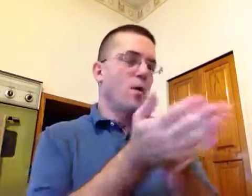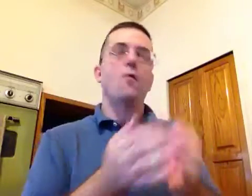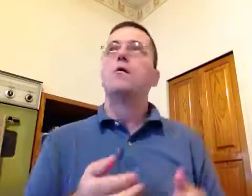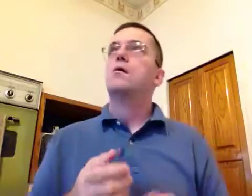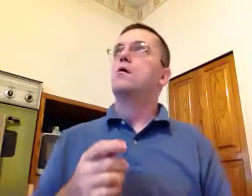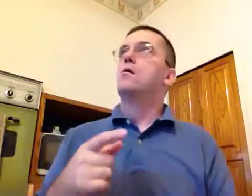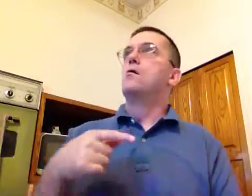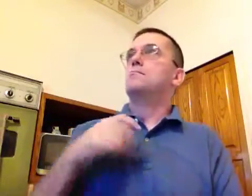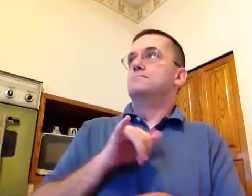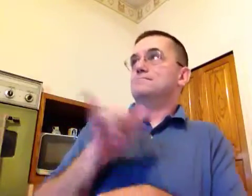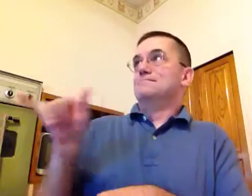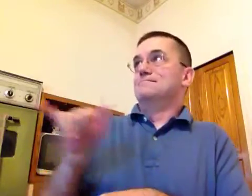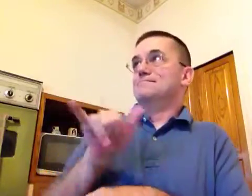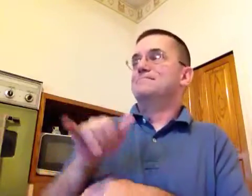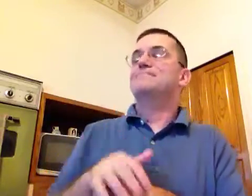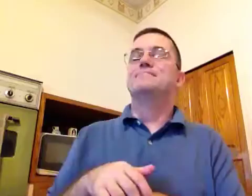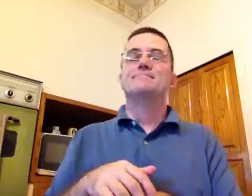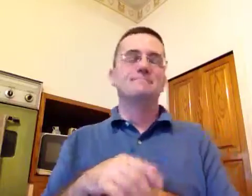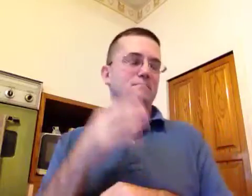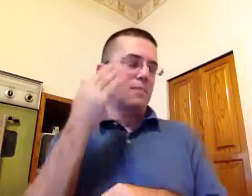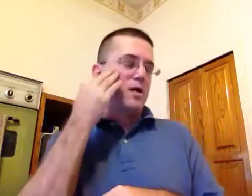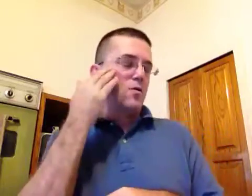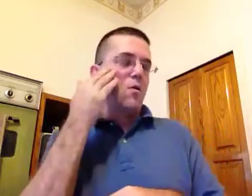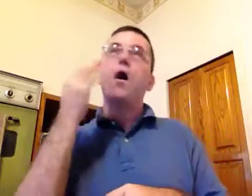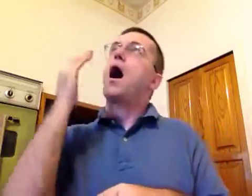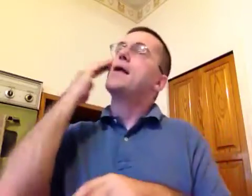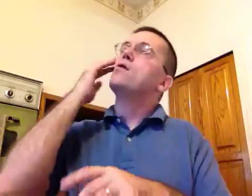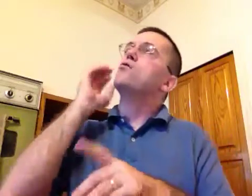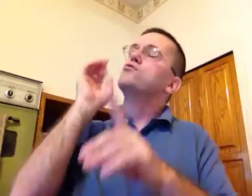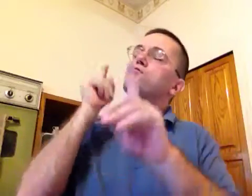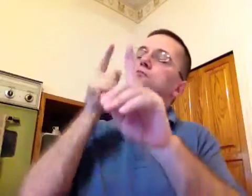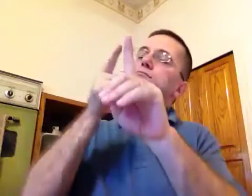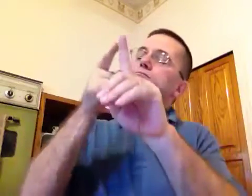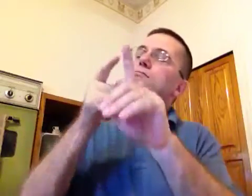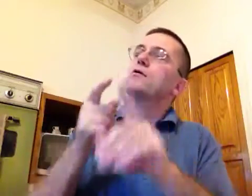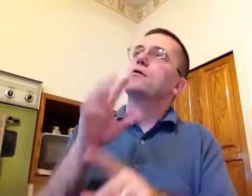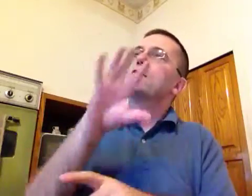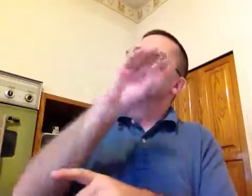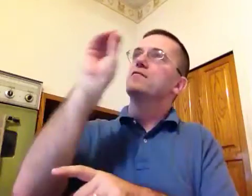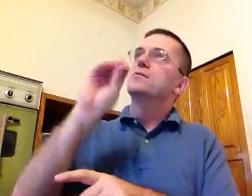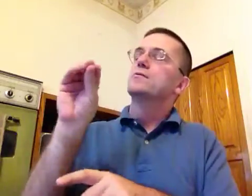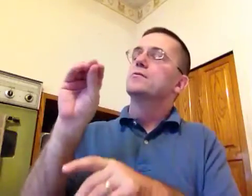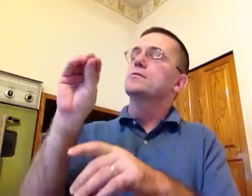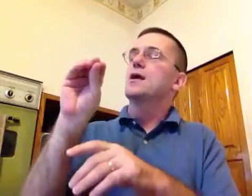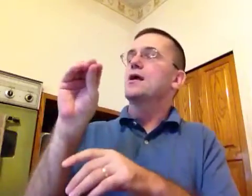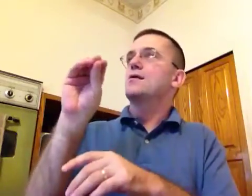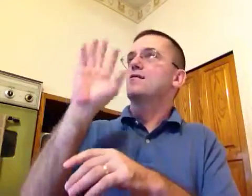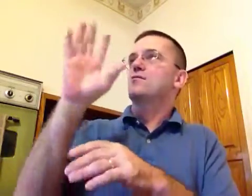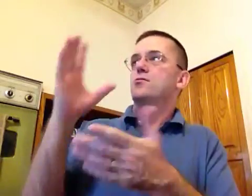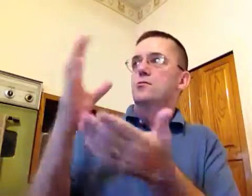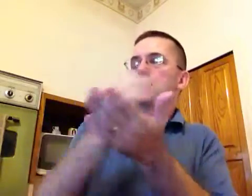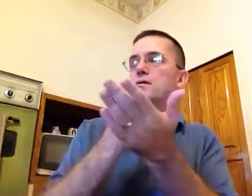your annual income. The boat purchase would meet that requirement. However, I'm very underwater on the